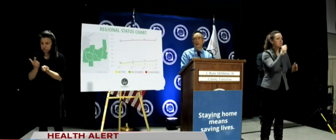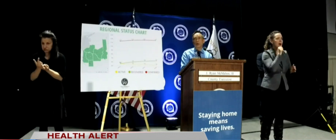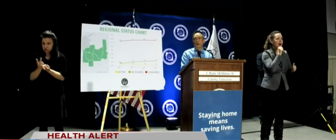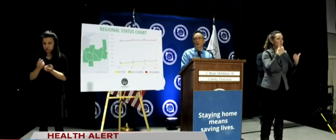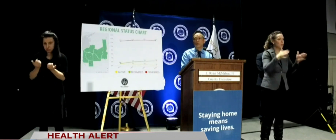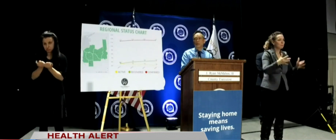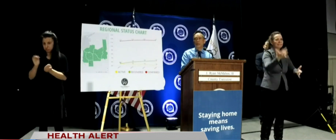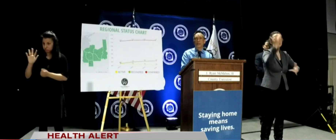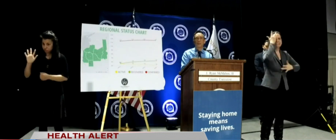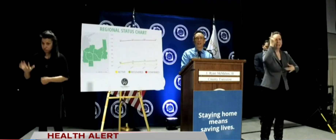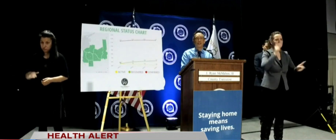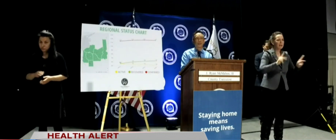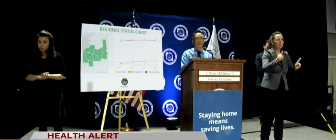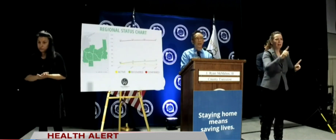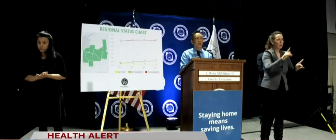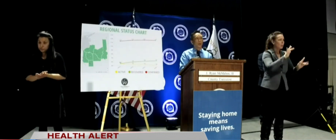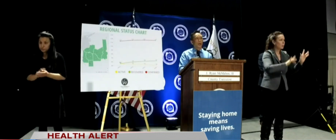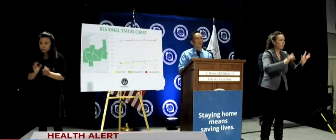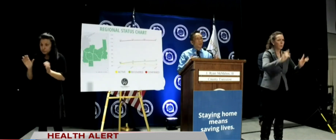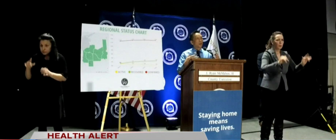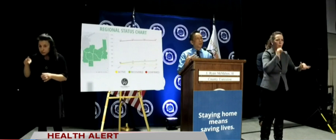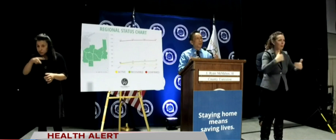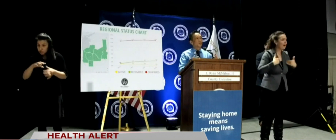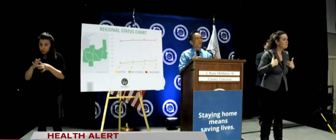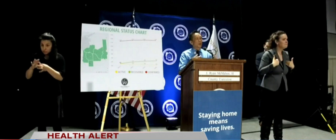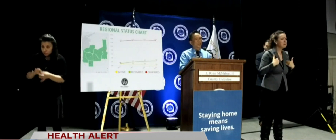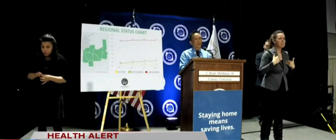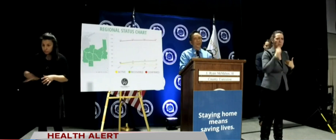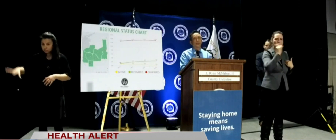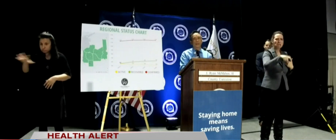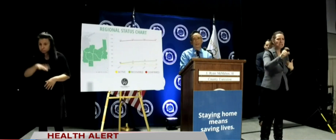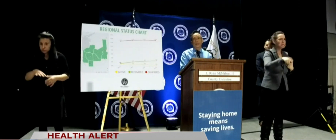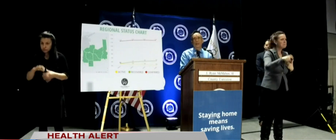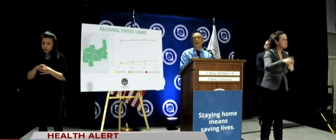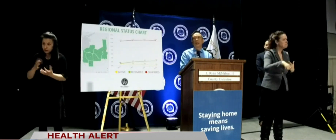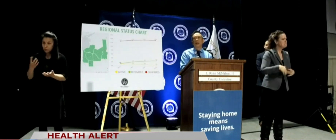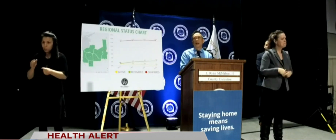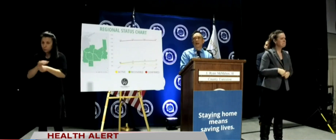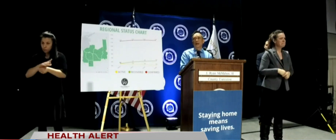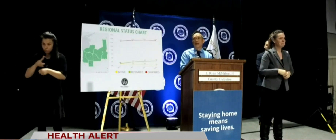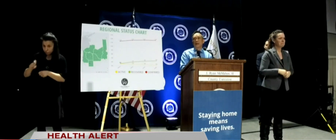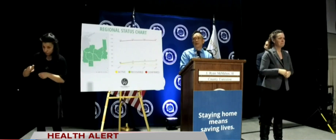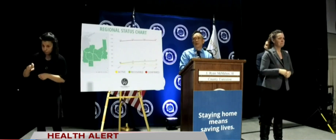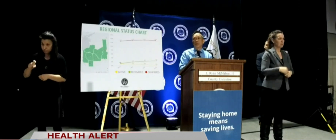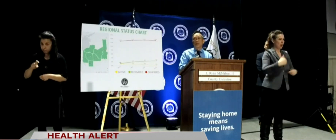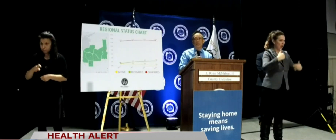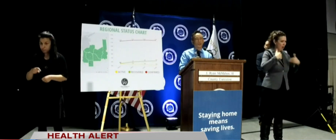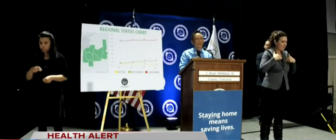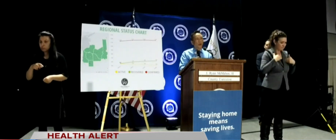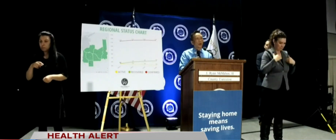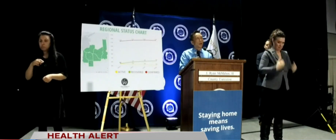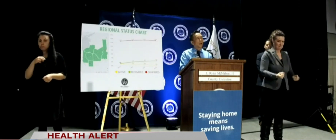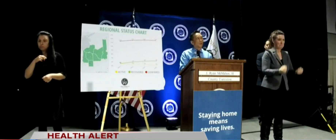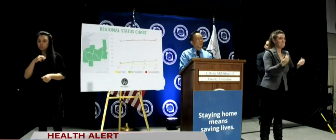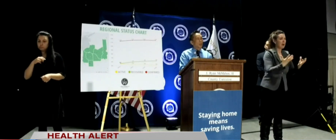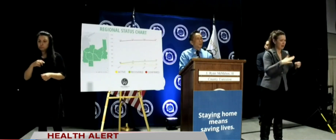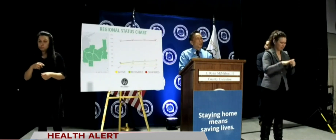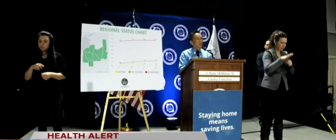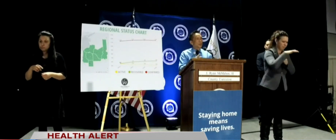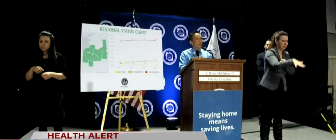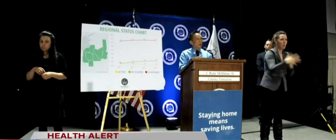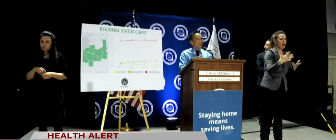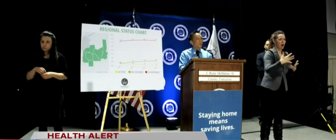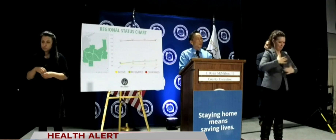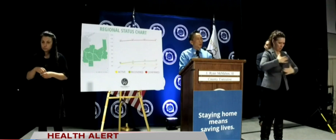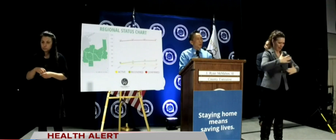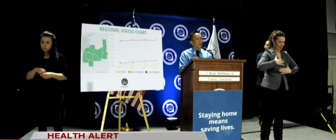our COVID-19 patients. We have what's called negative pressure units, and thus far, we've been able to